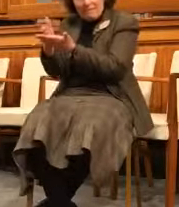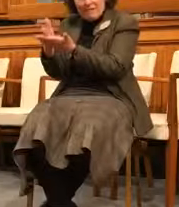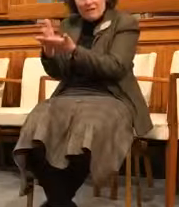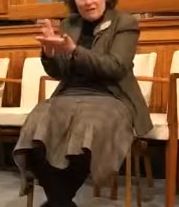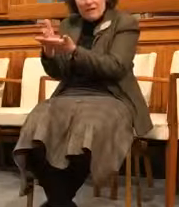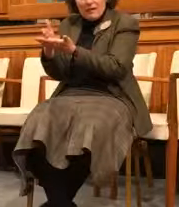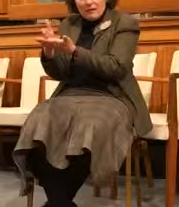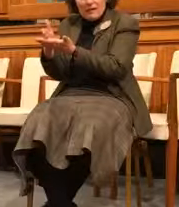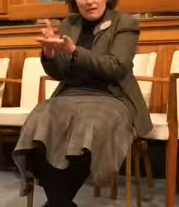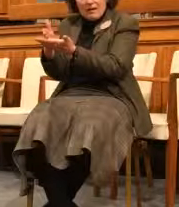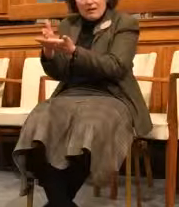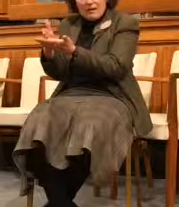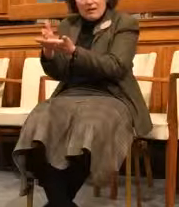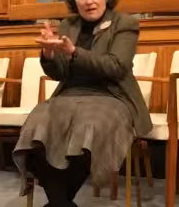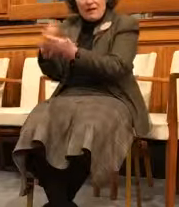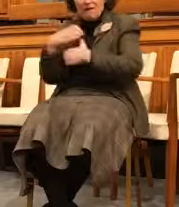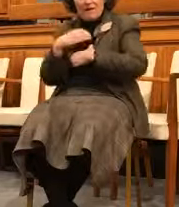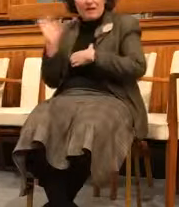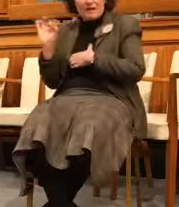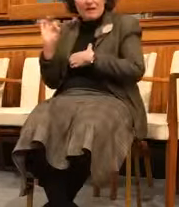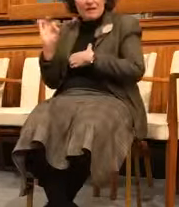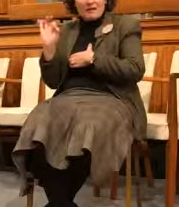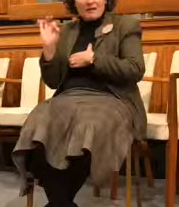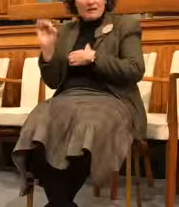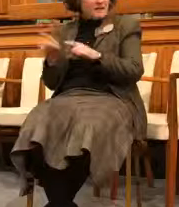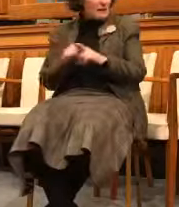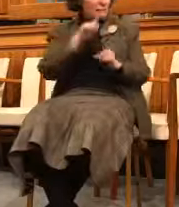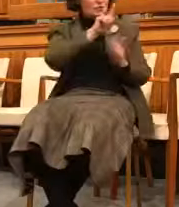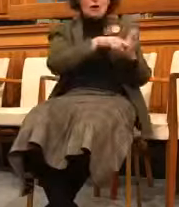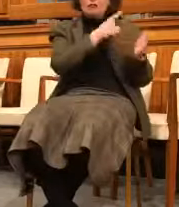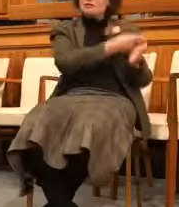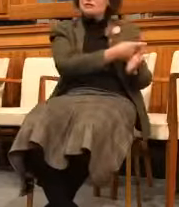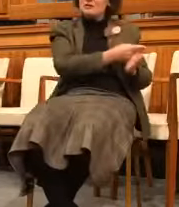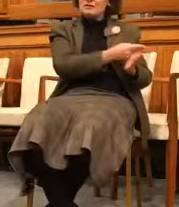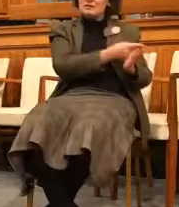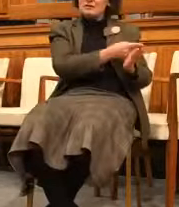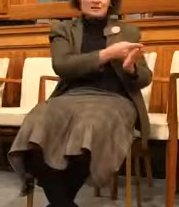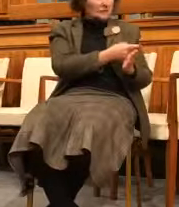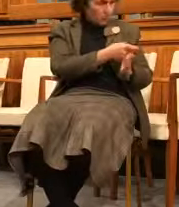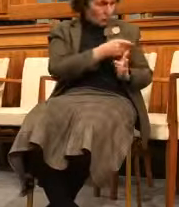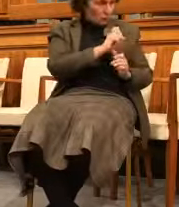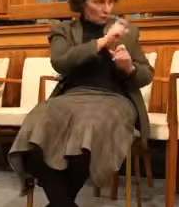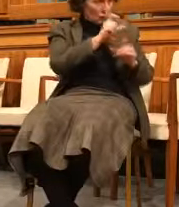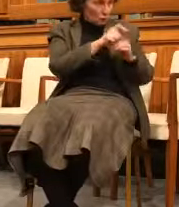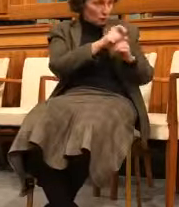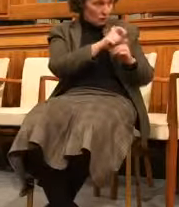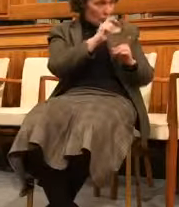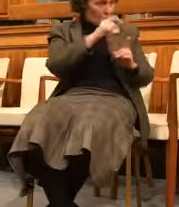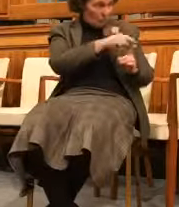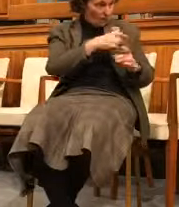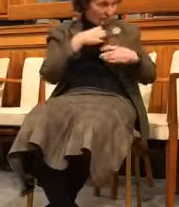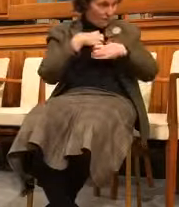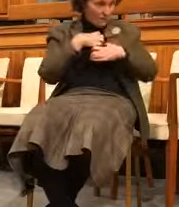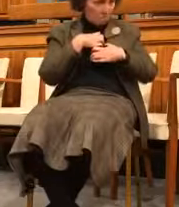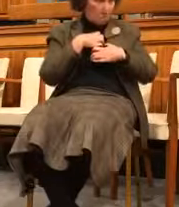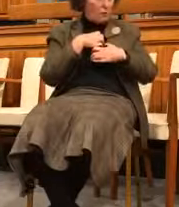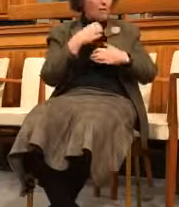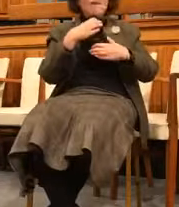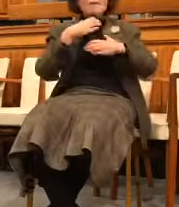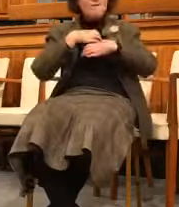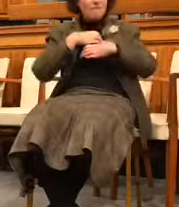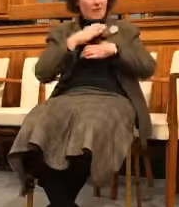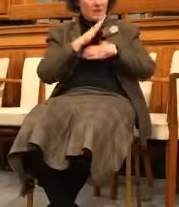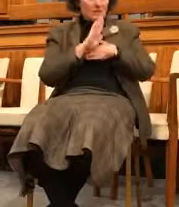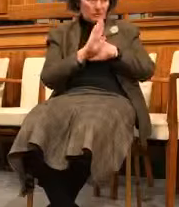certainly be healed. If you believe that I am Messiah, Christ meant, that I am the